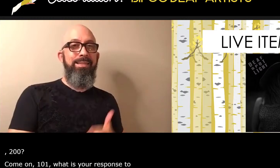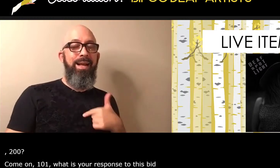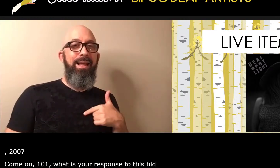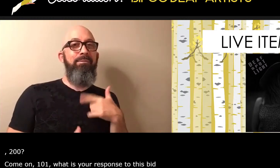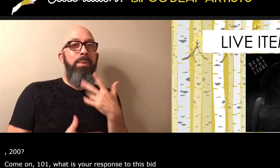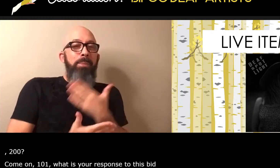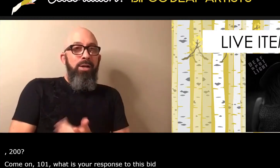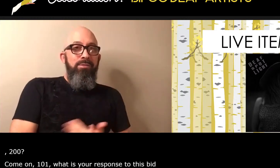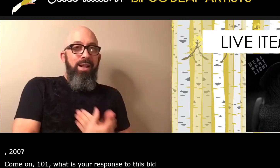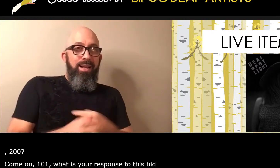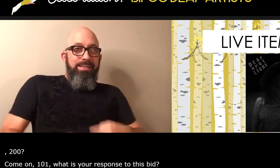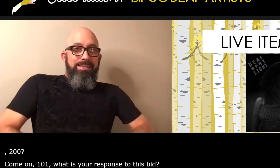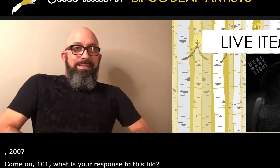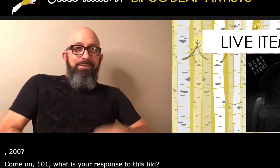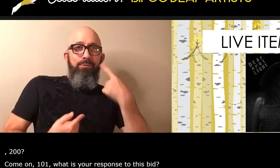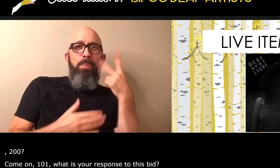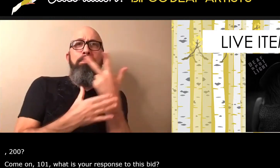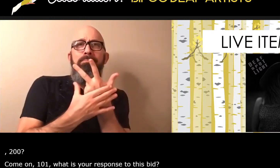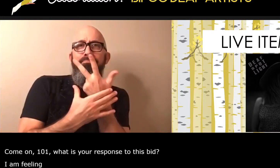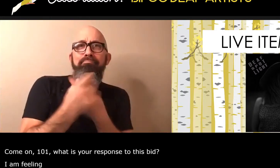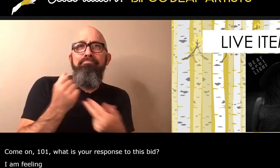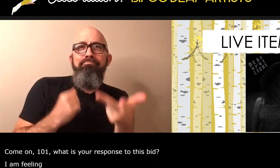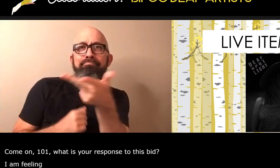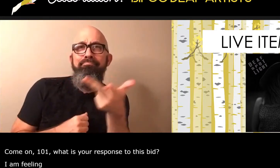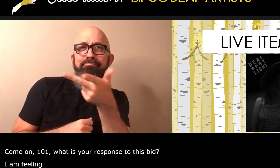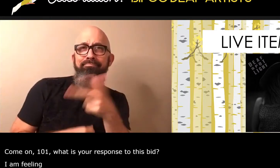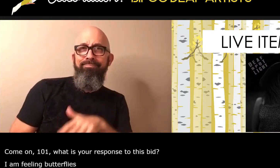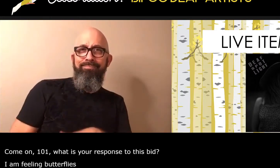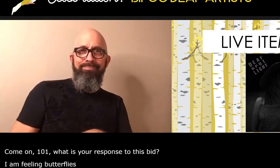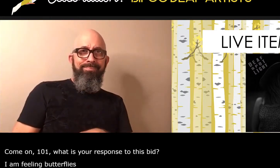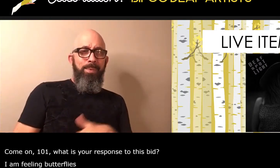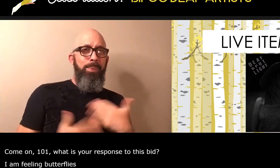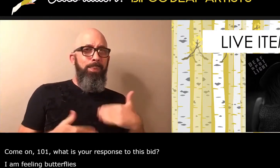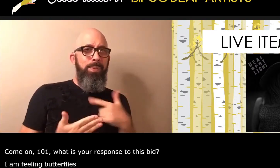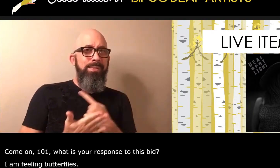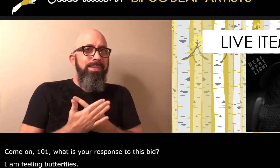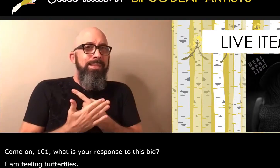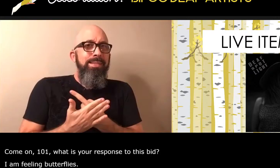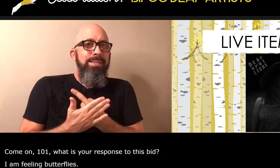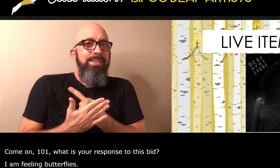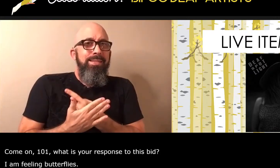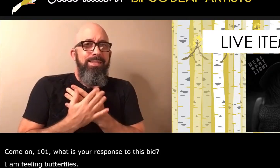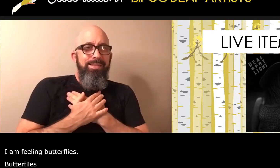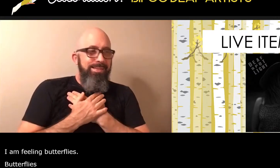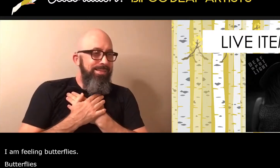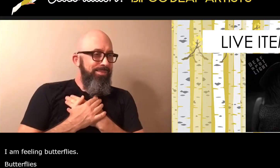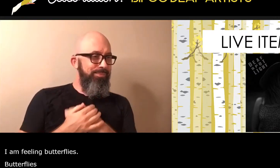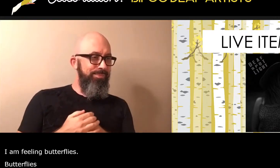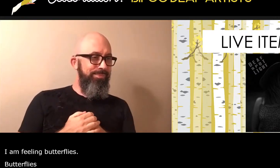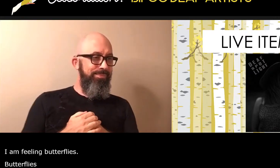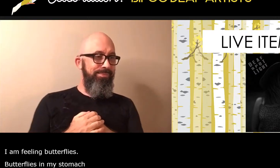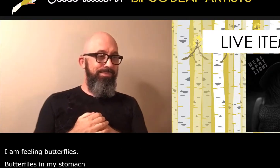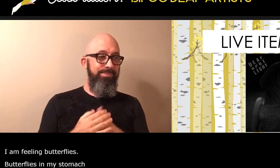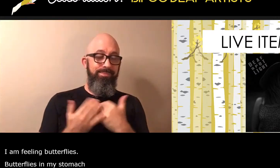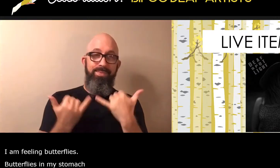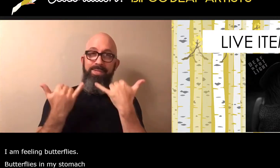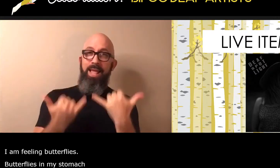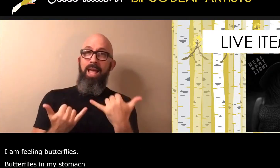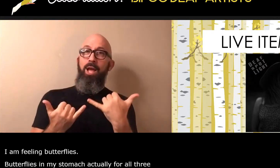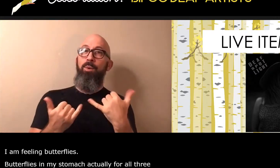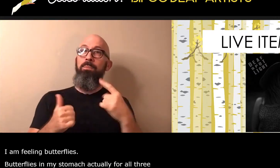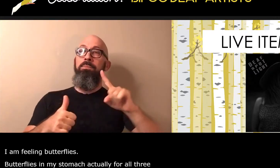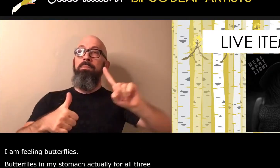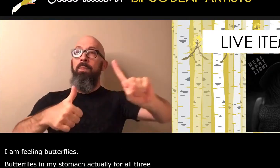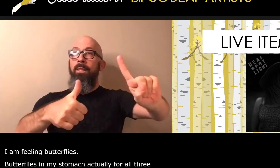I'm feeling butterflies. Butterflies in my stomach, actually for all three of you competitive bidders. My heart is